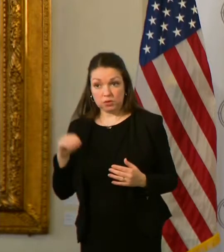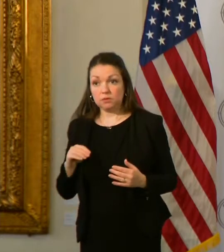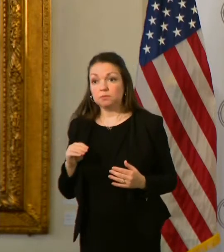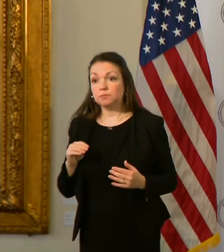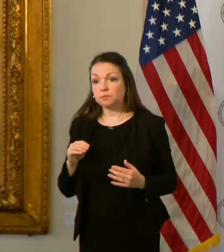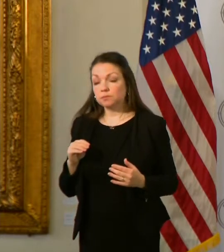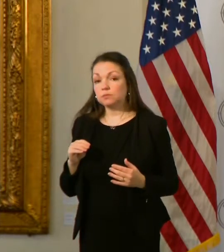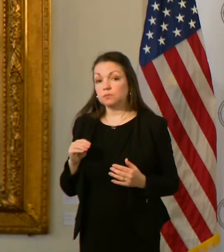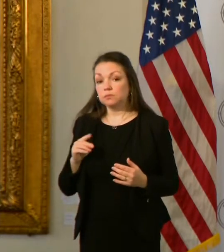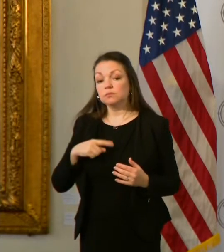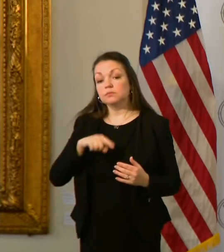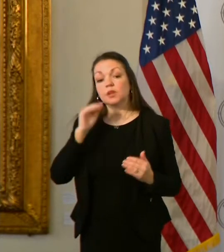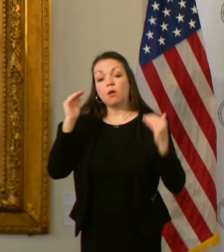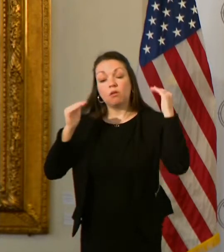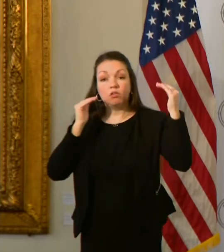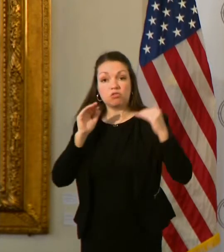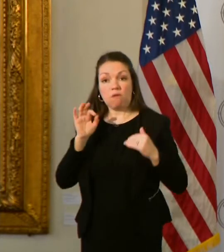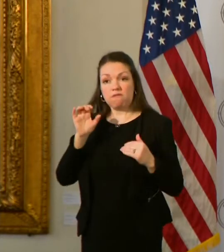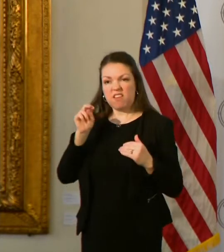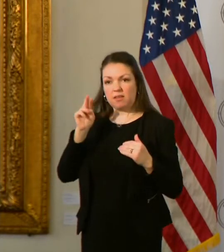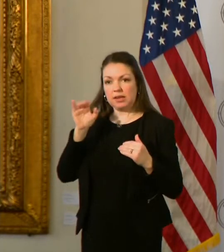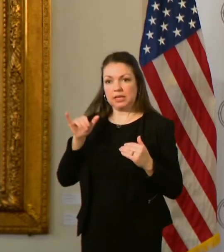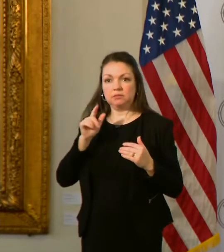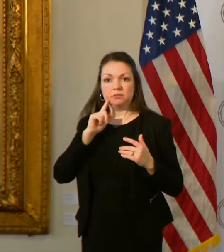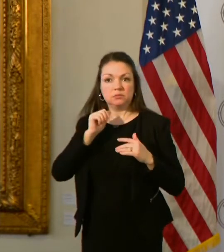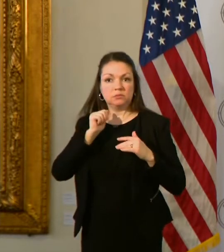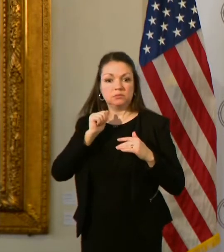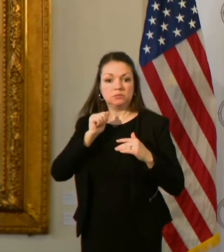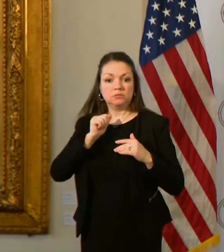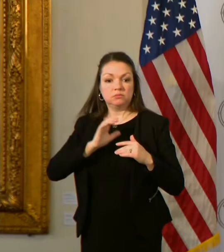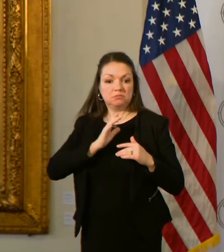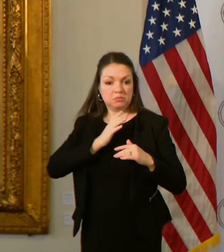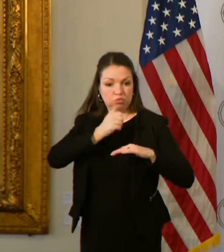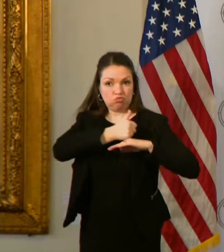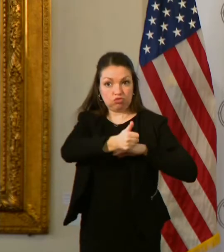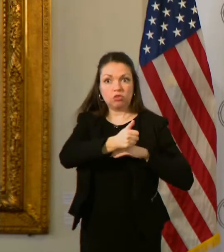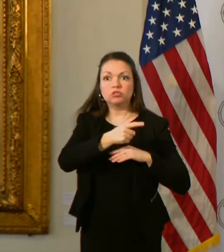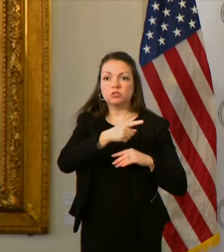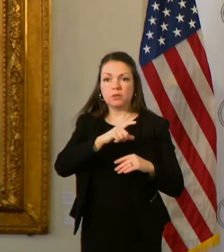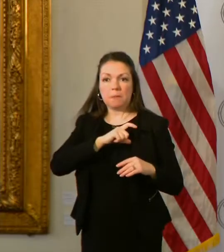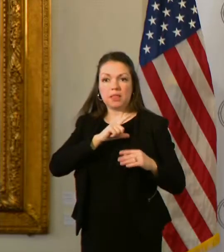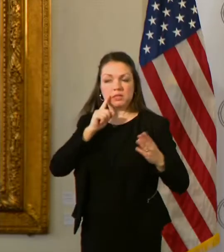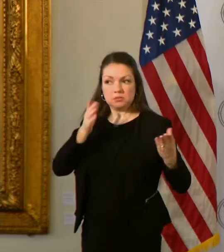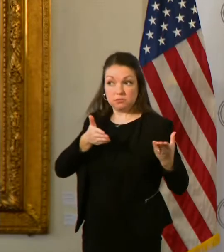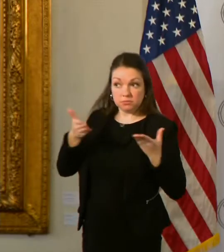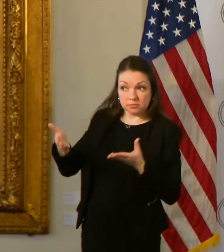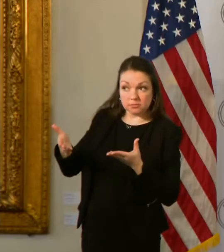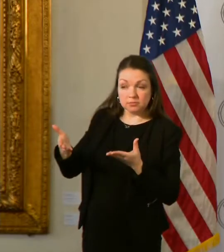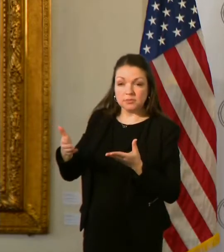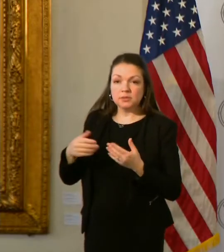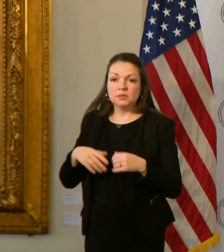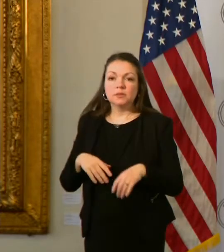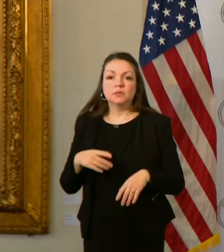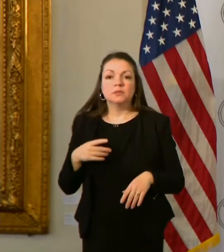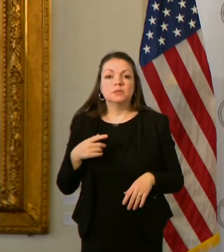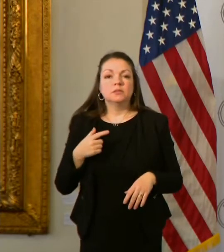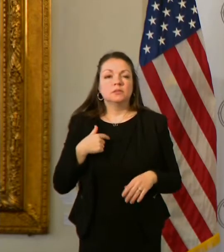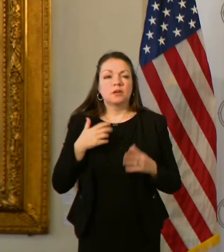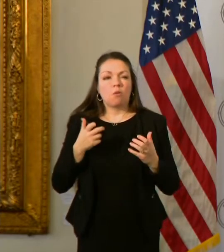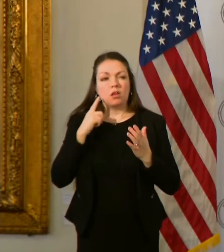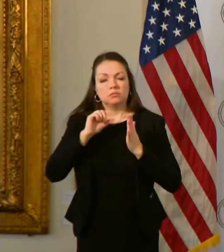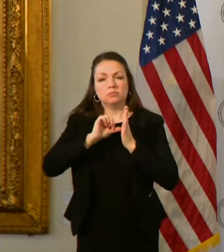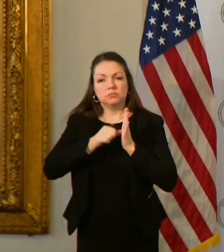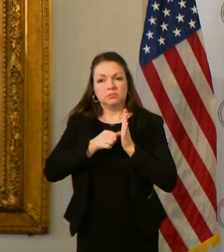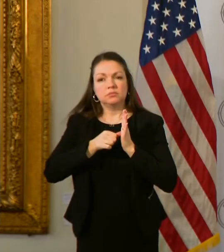of the adult felony charges that were presented to us by police. I feel compelled to repeat